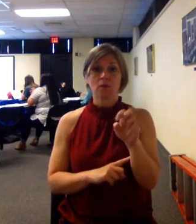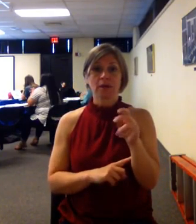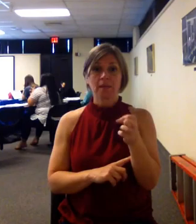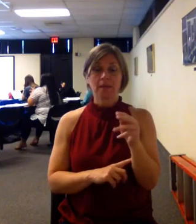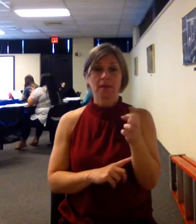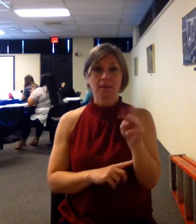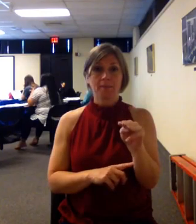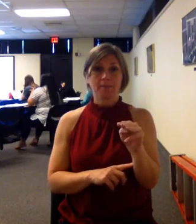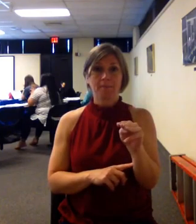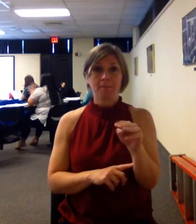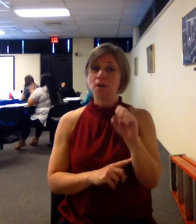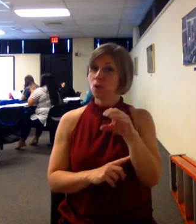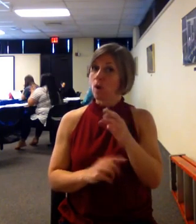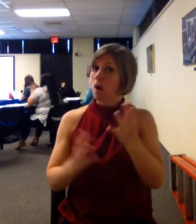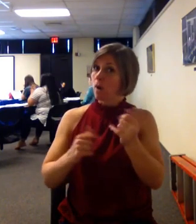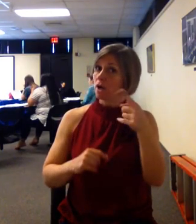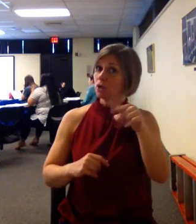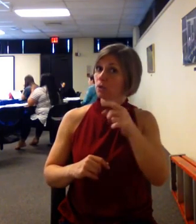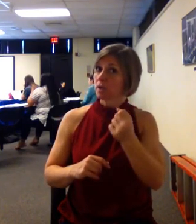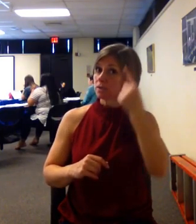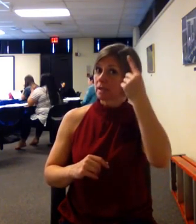So I want you guys to understand how the whole equation works.